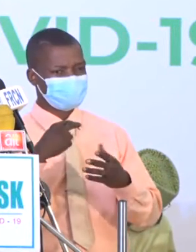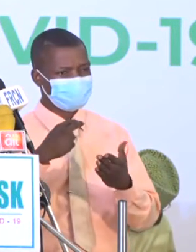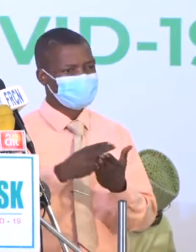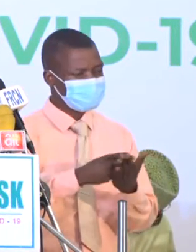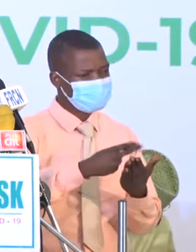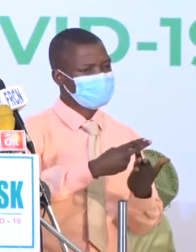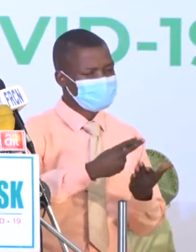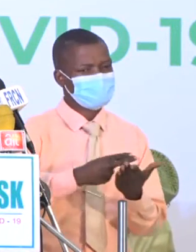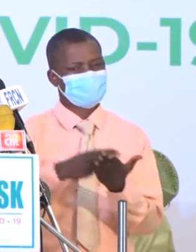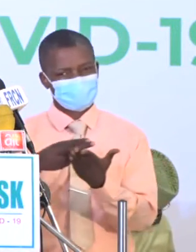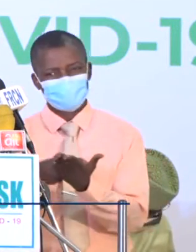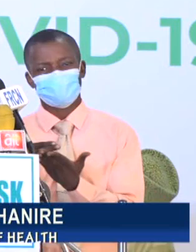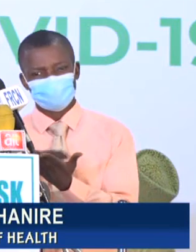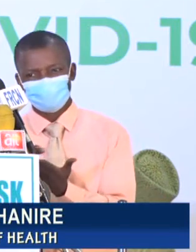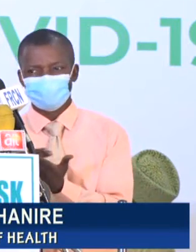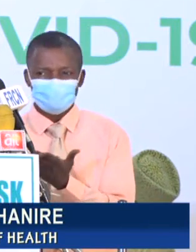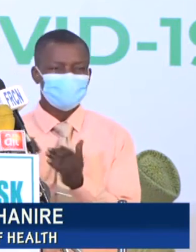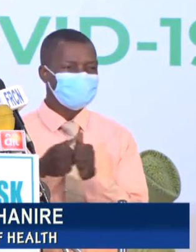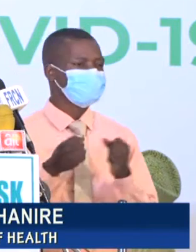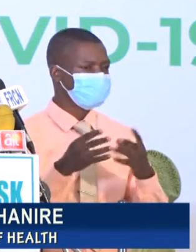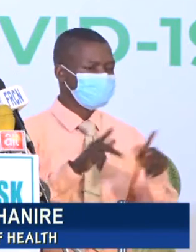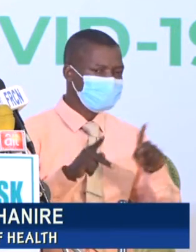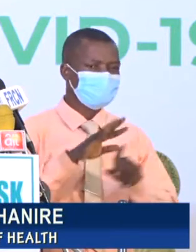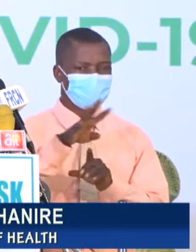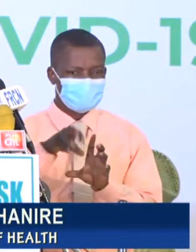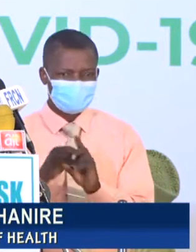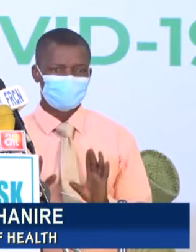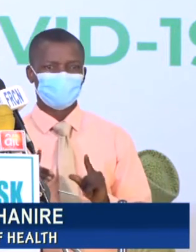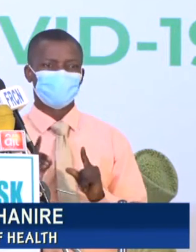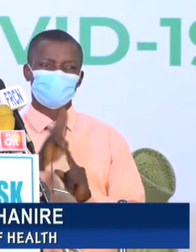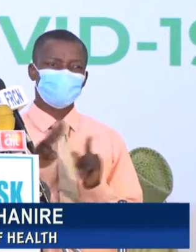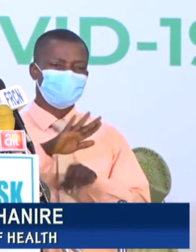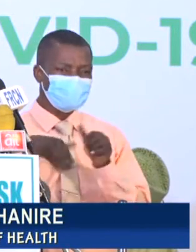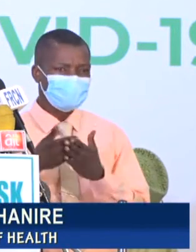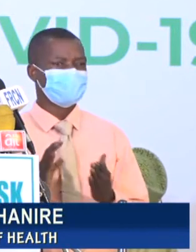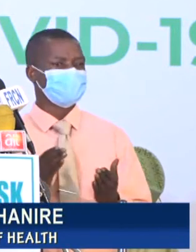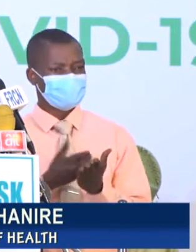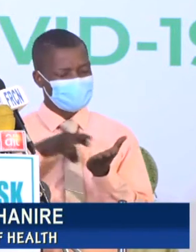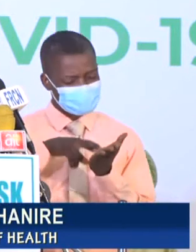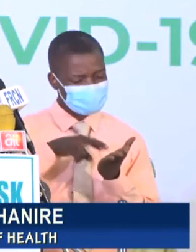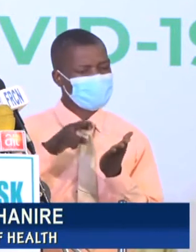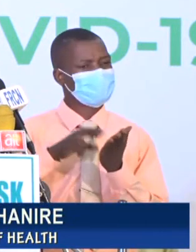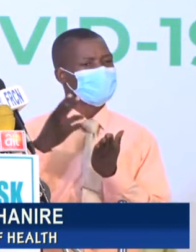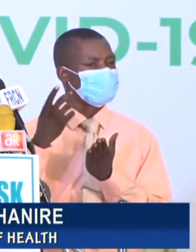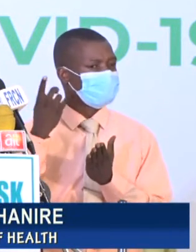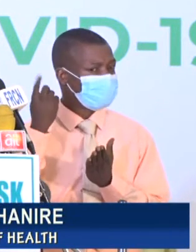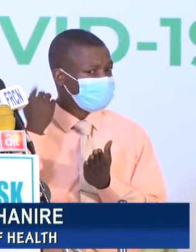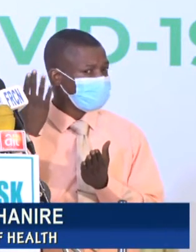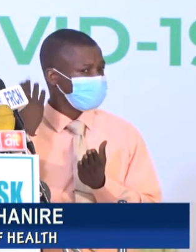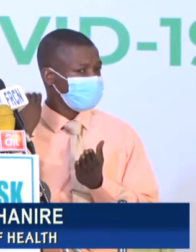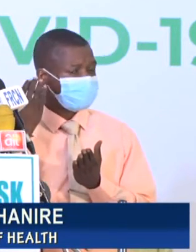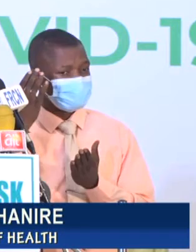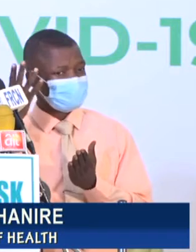various parties and planning for flawless execution using all our recent experience from the polio